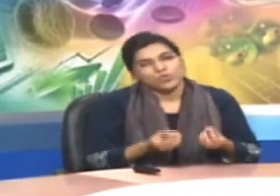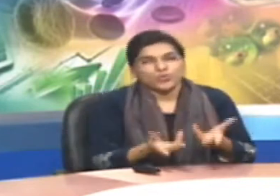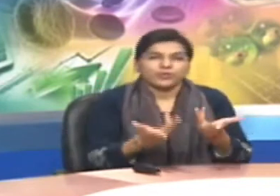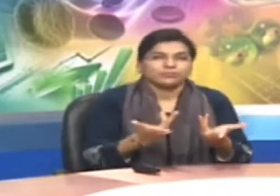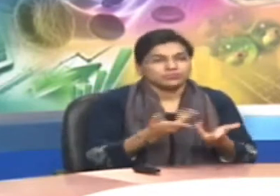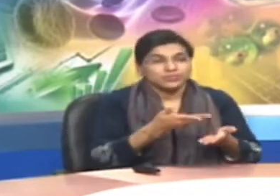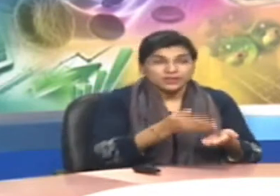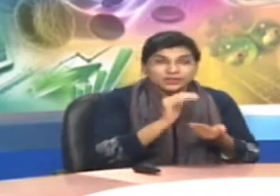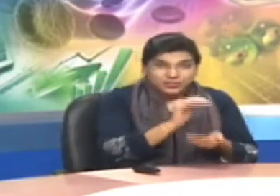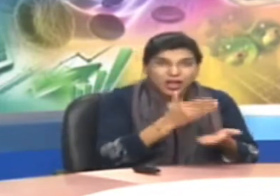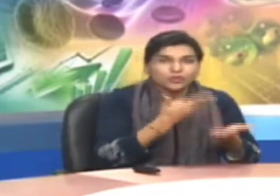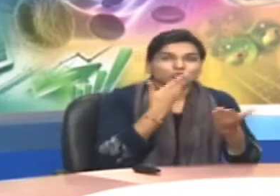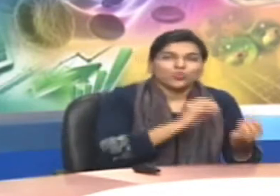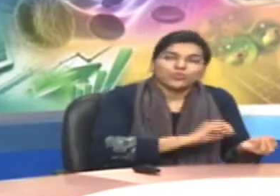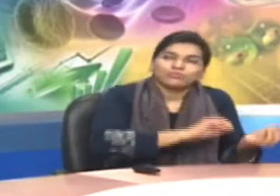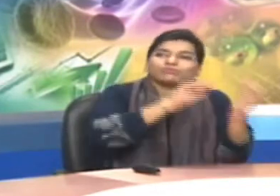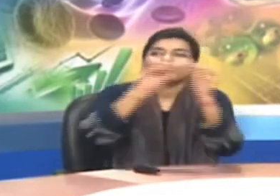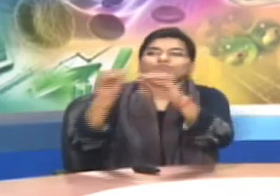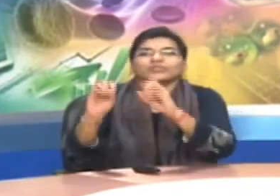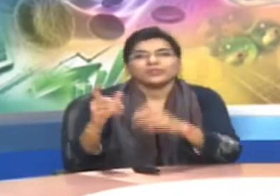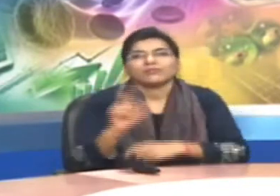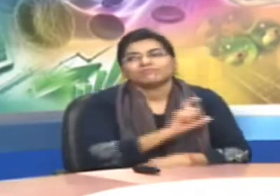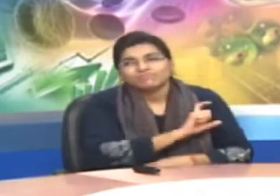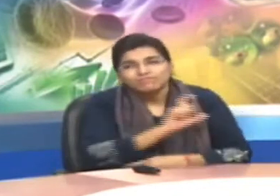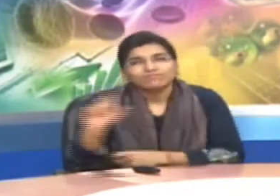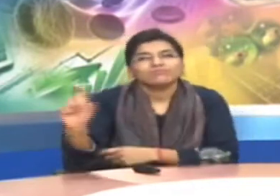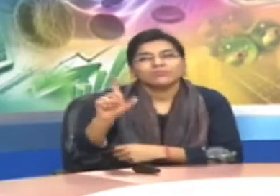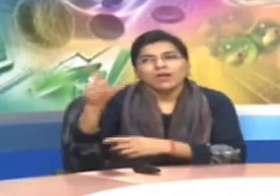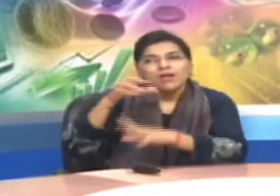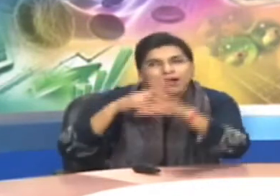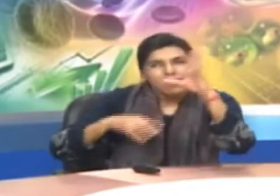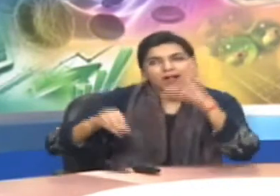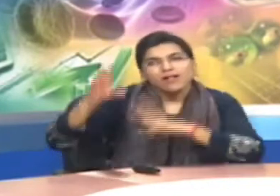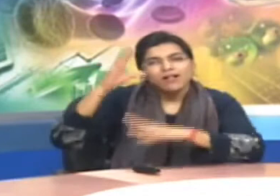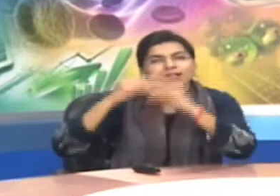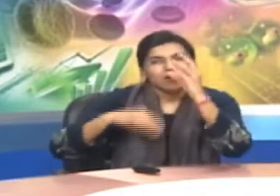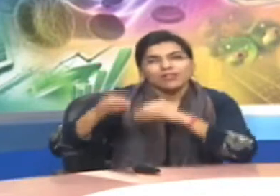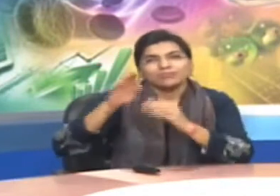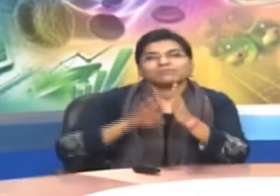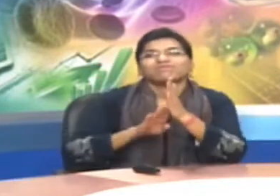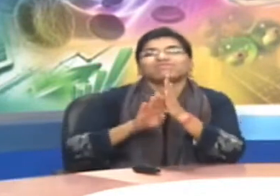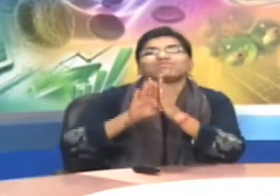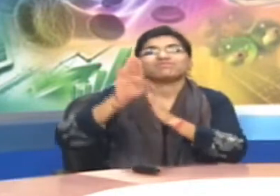And she agreed to let Ved go to Dadar school.